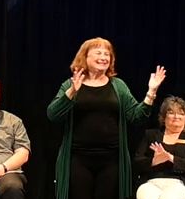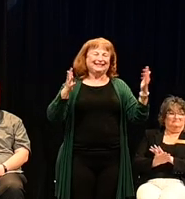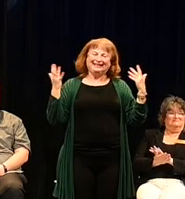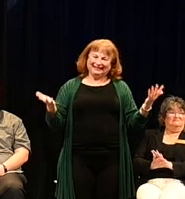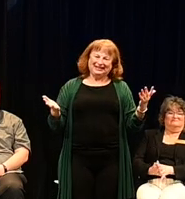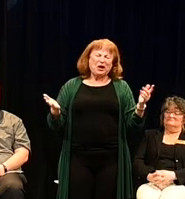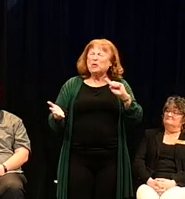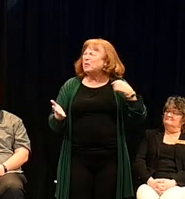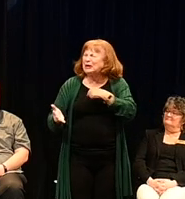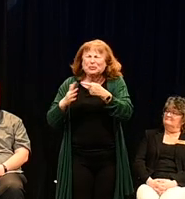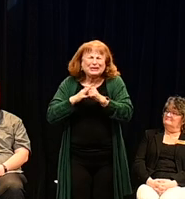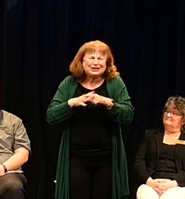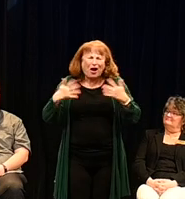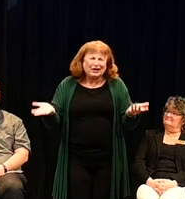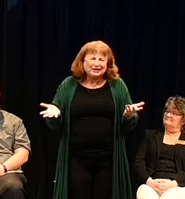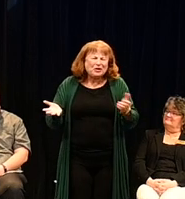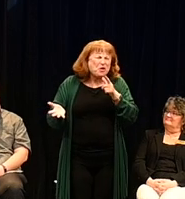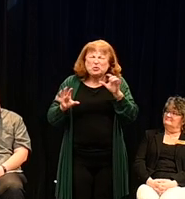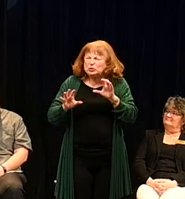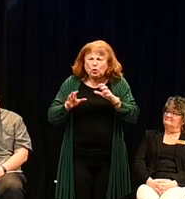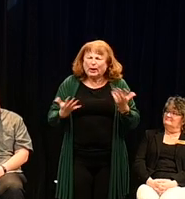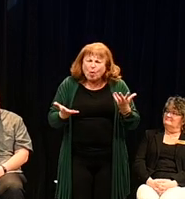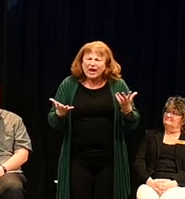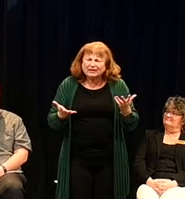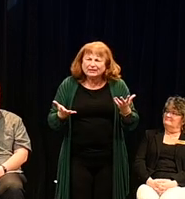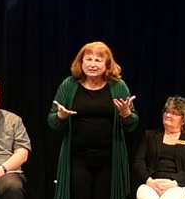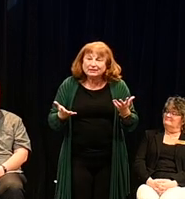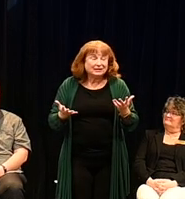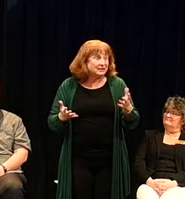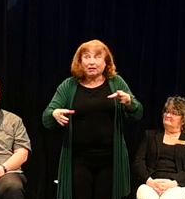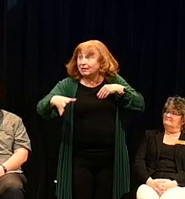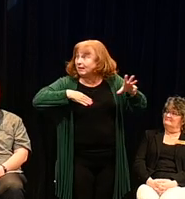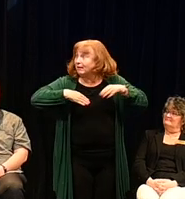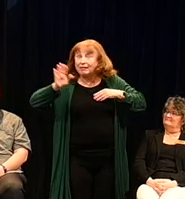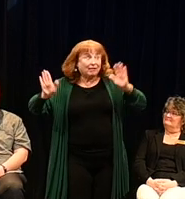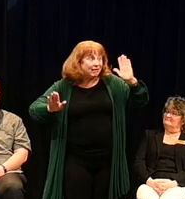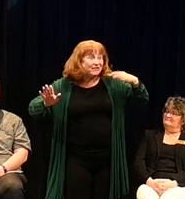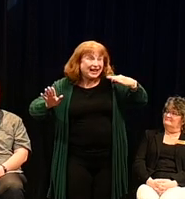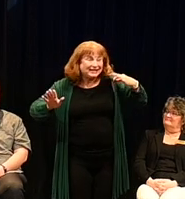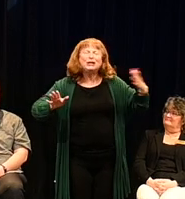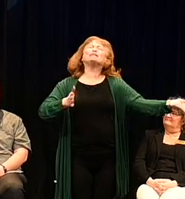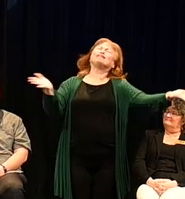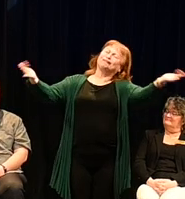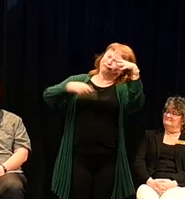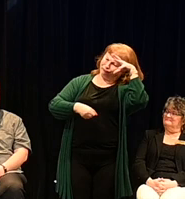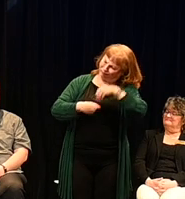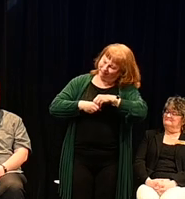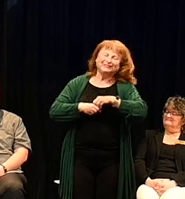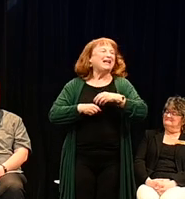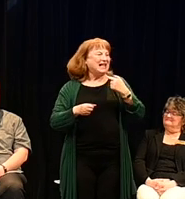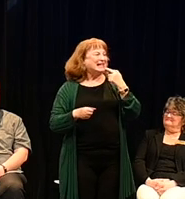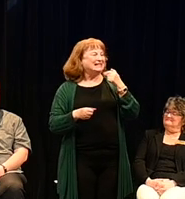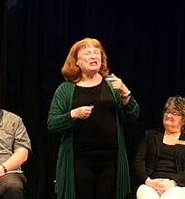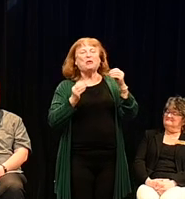So where do we start? Who's doing what? Any takers? You're all in on it. As I said,